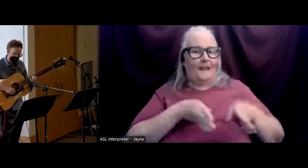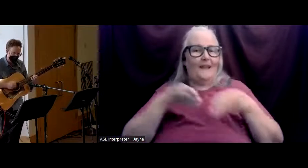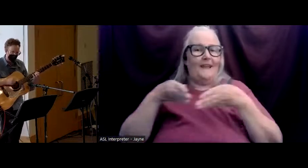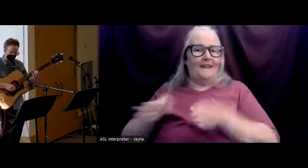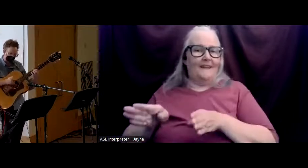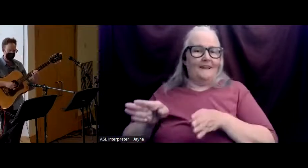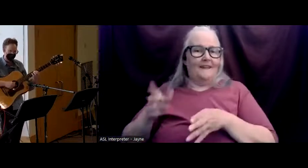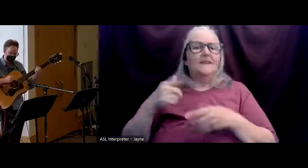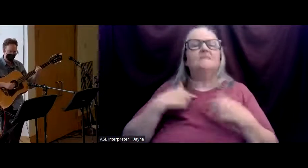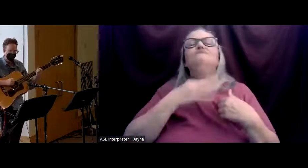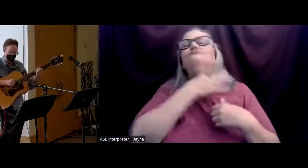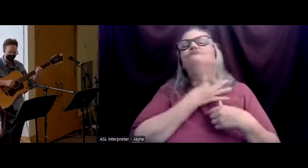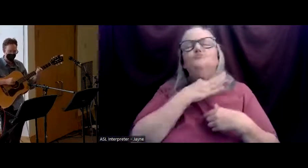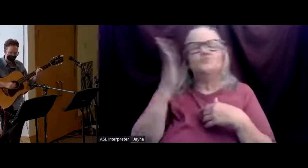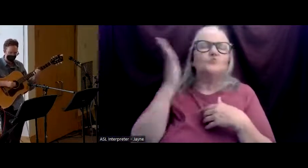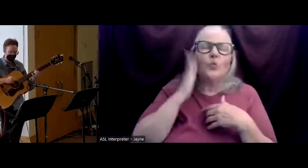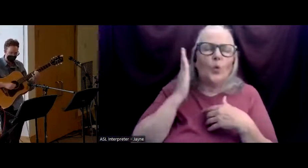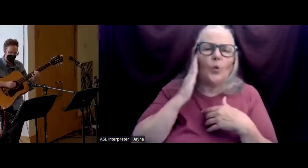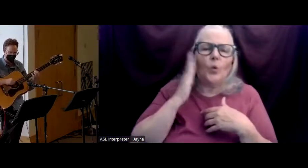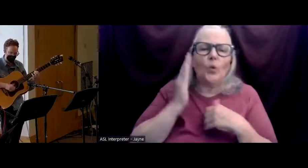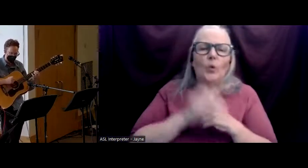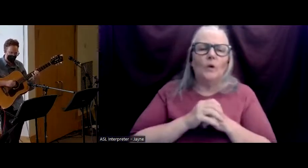I want to know,